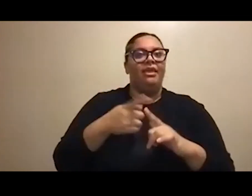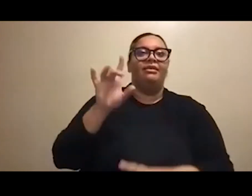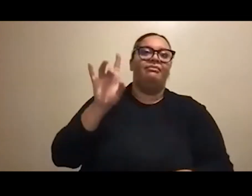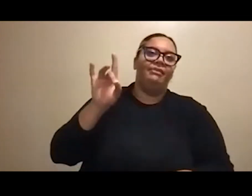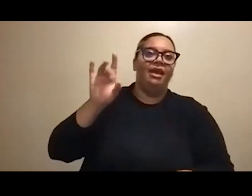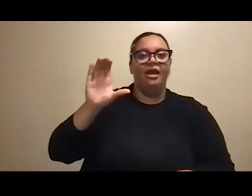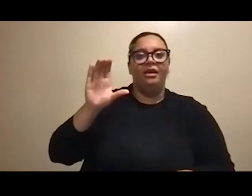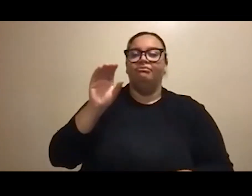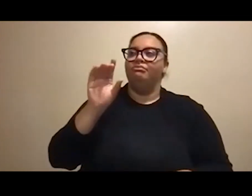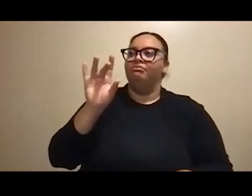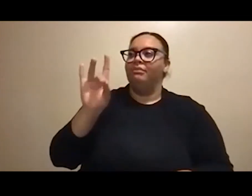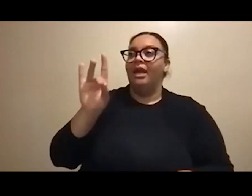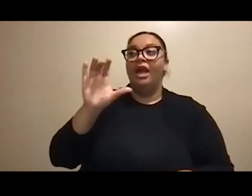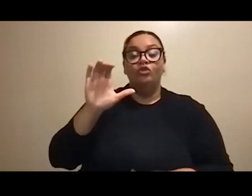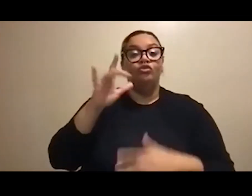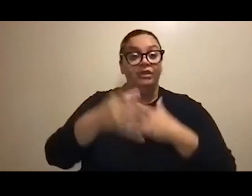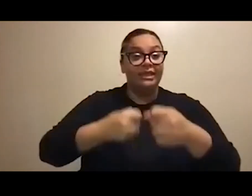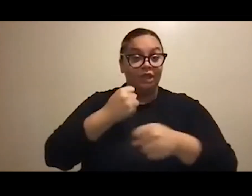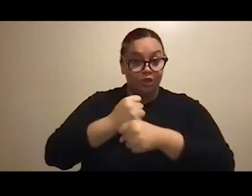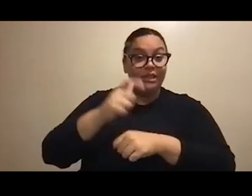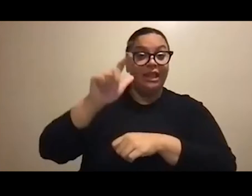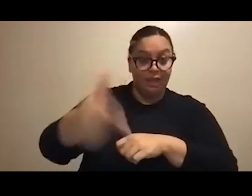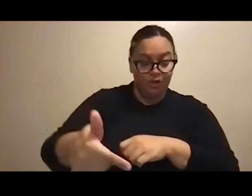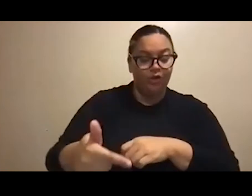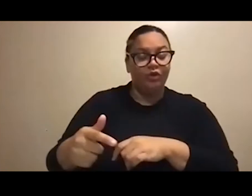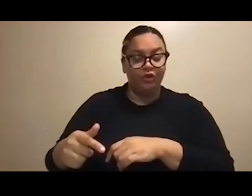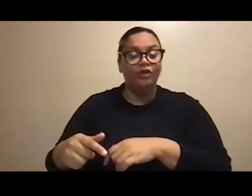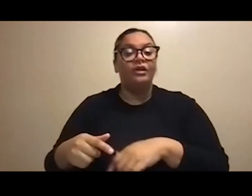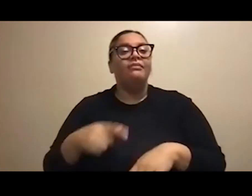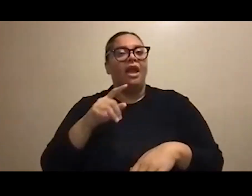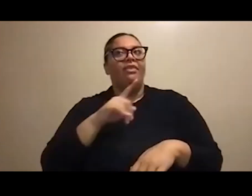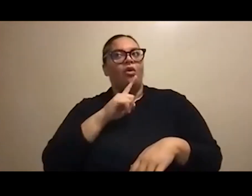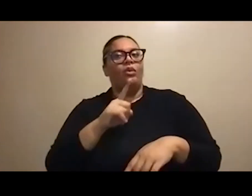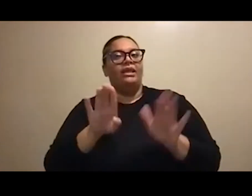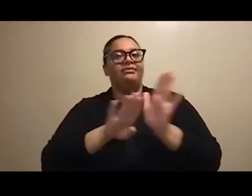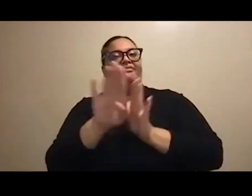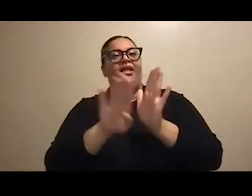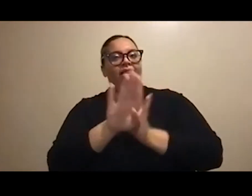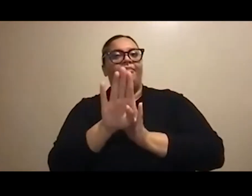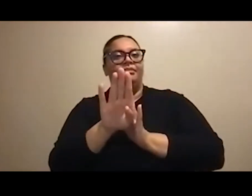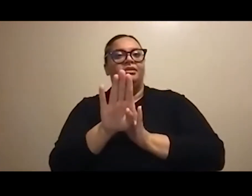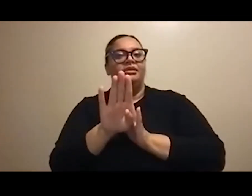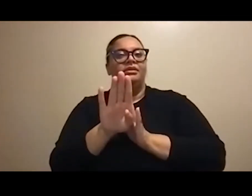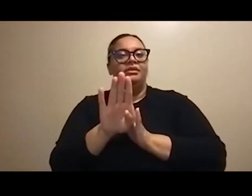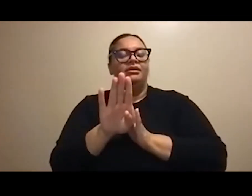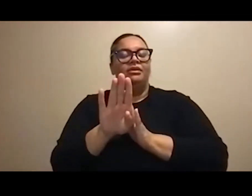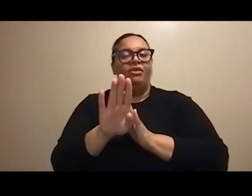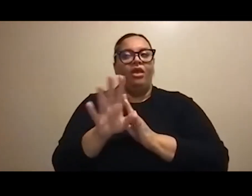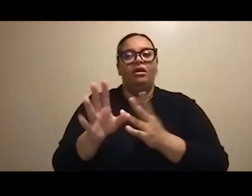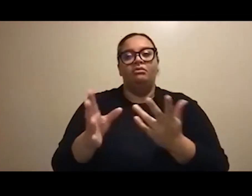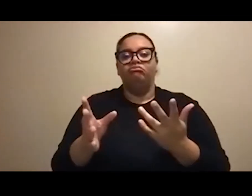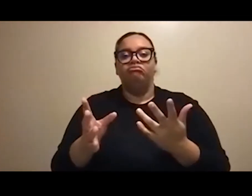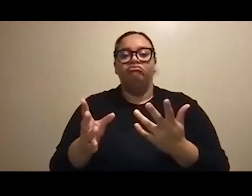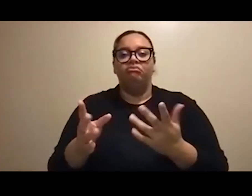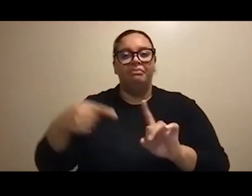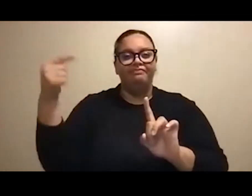which essentially developed the core notion of the Second Amendment. And the core notion of the Second Amendment in due process